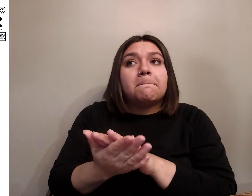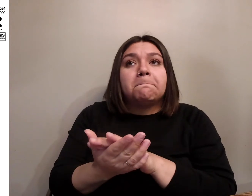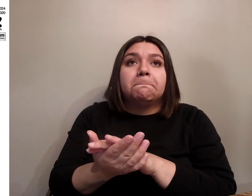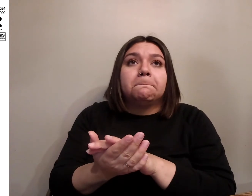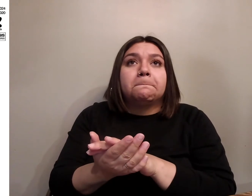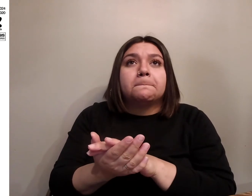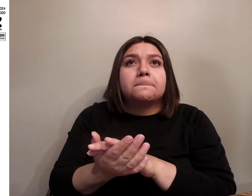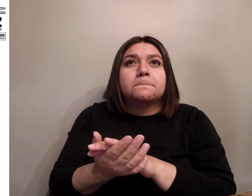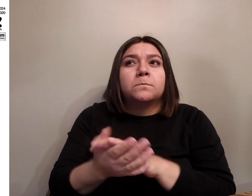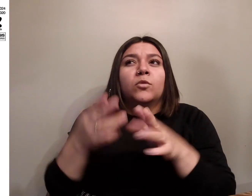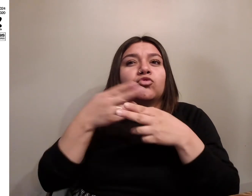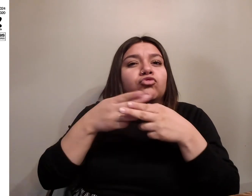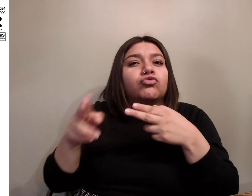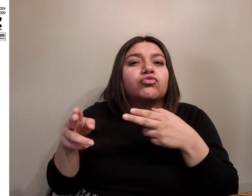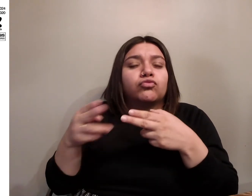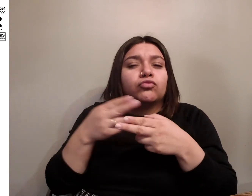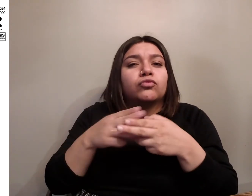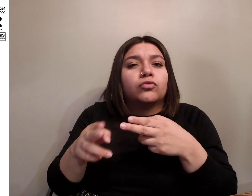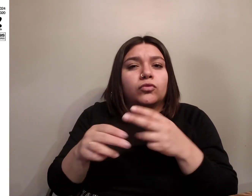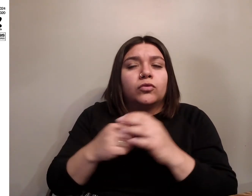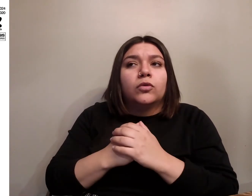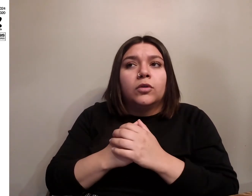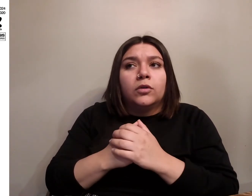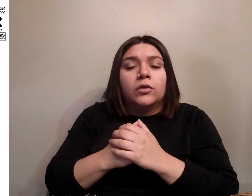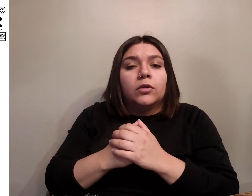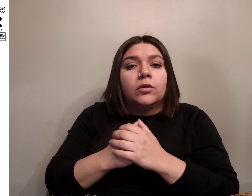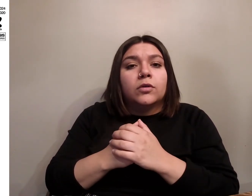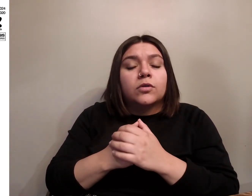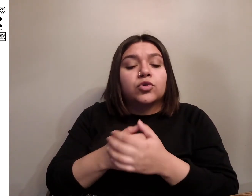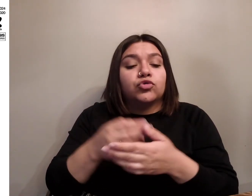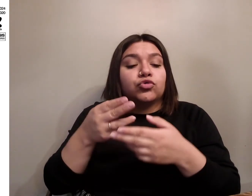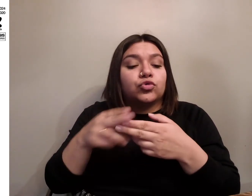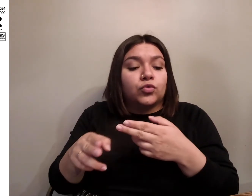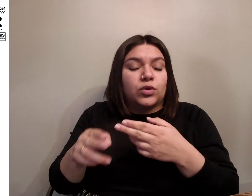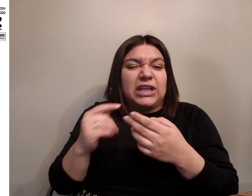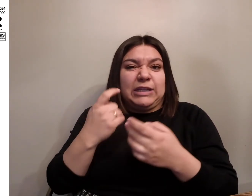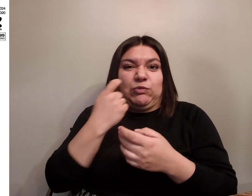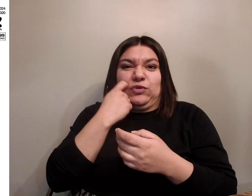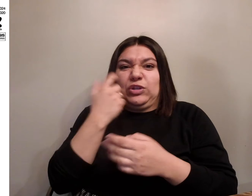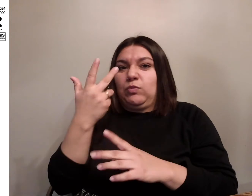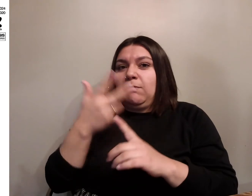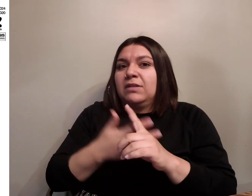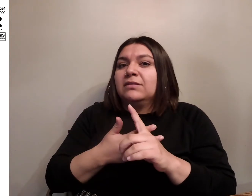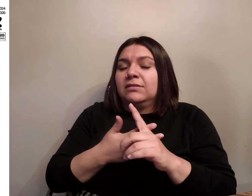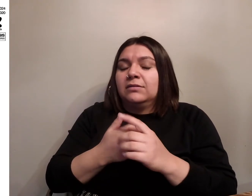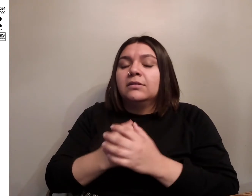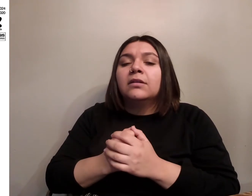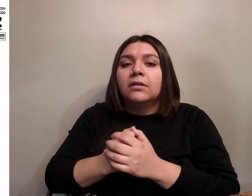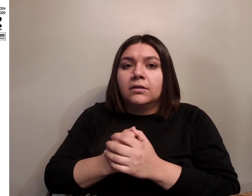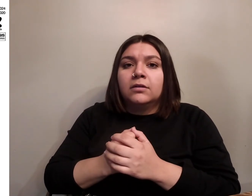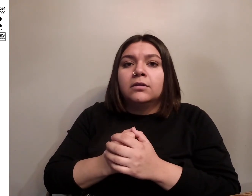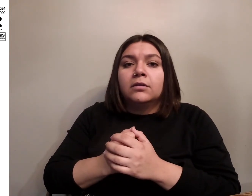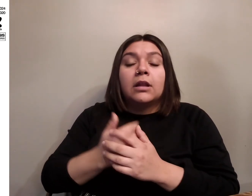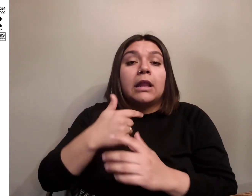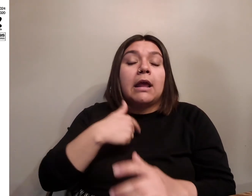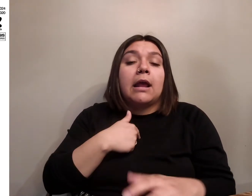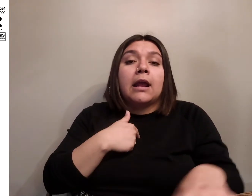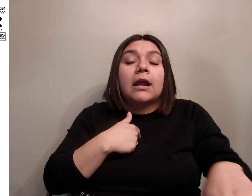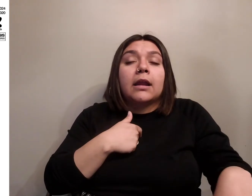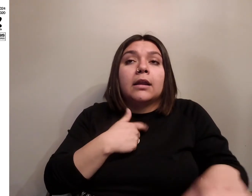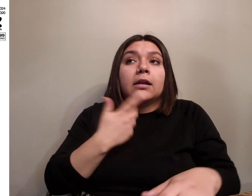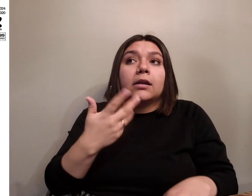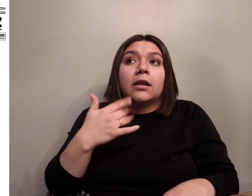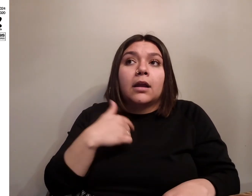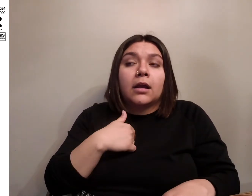now has become briefer in the past 3